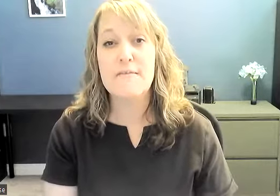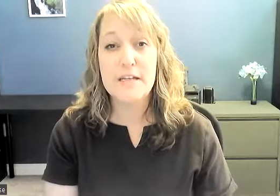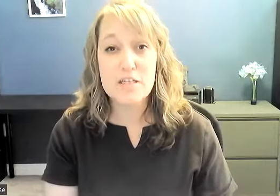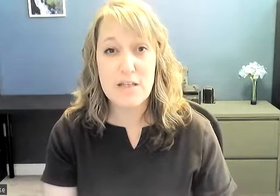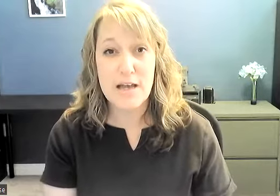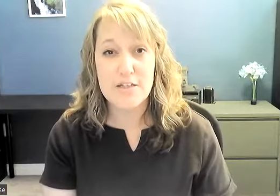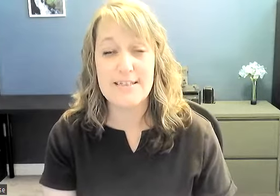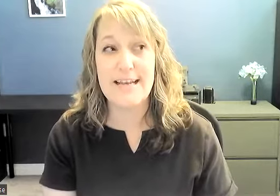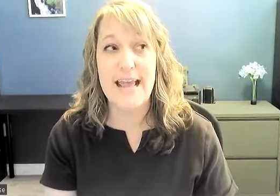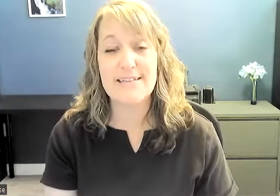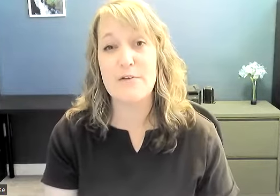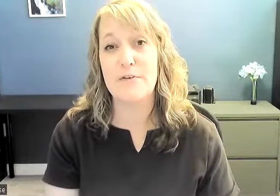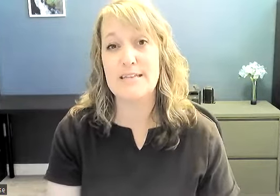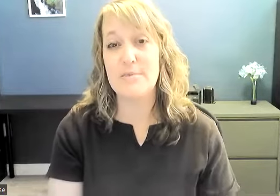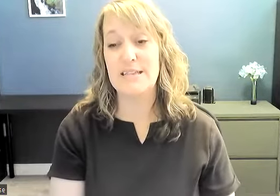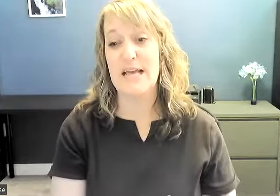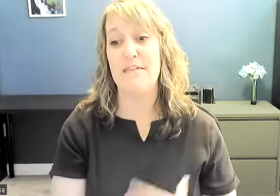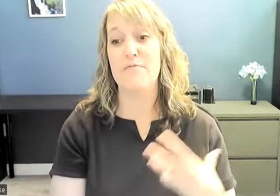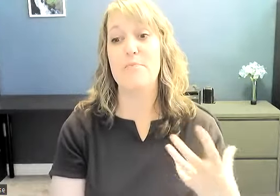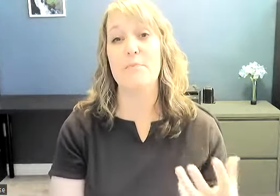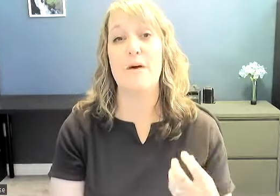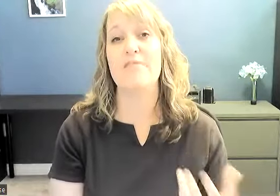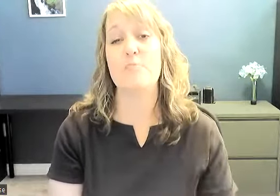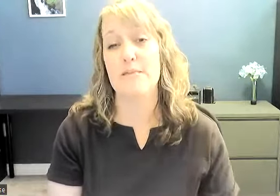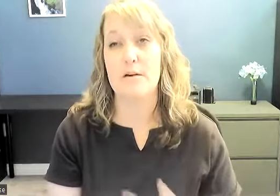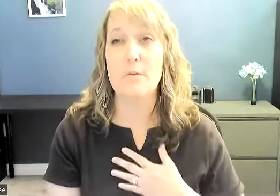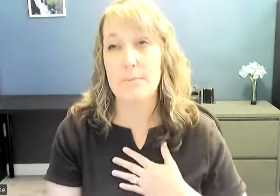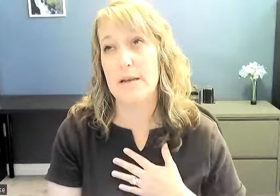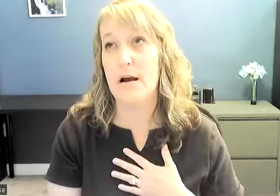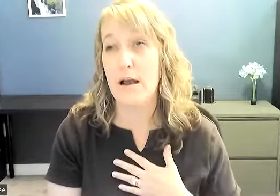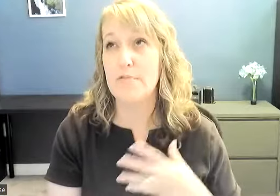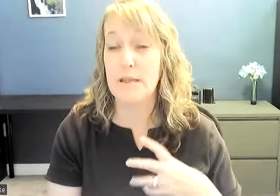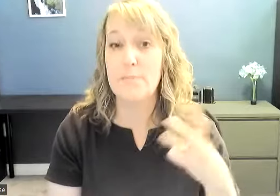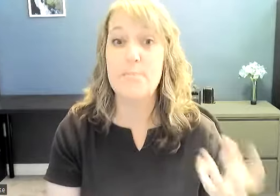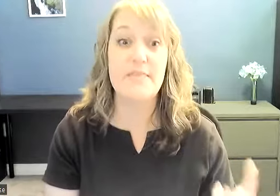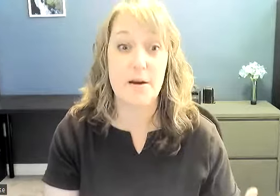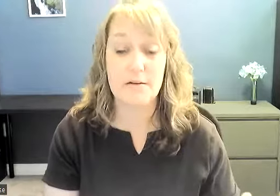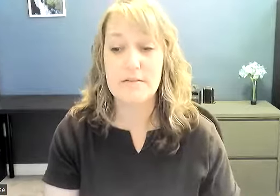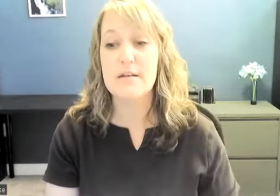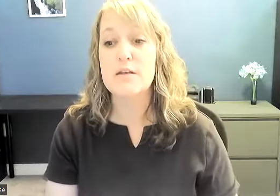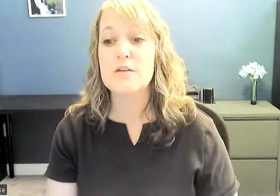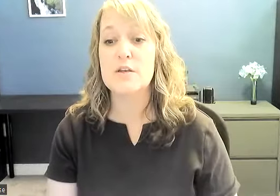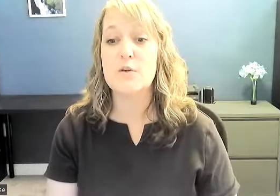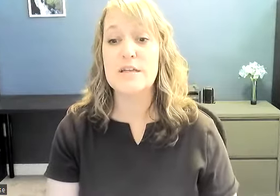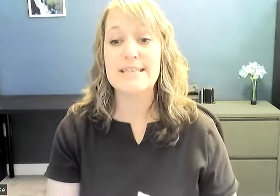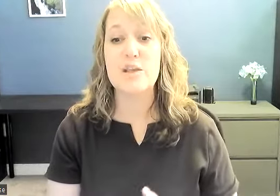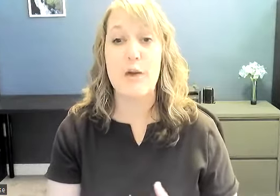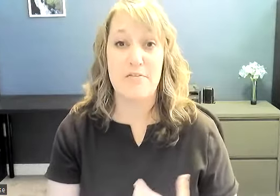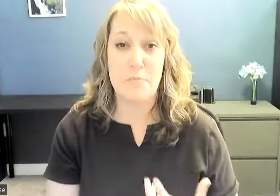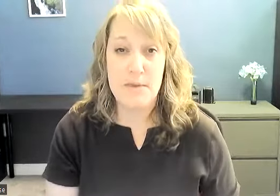Finish touch is an ASL phrase that means I've been there. Well, maybe not I've, but been there. So if you want to say you have been